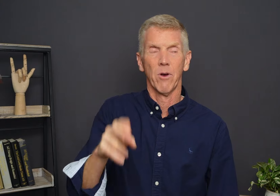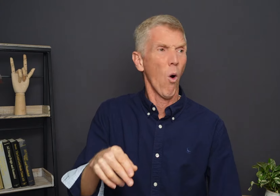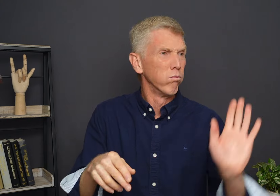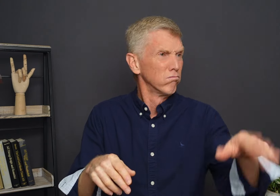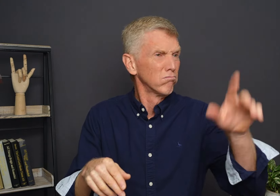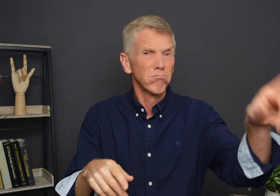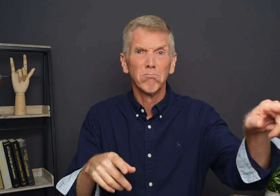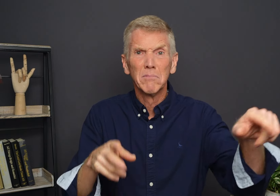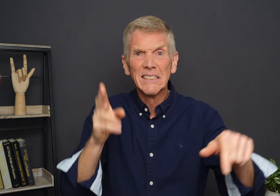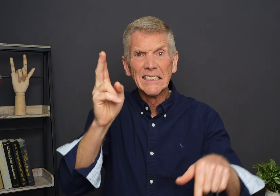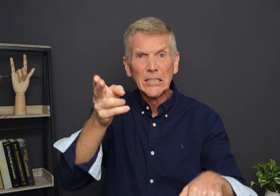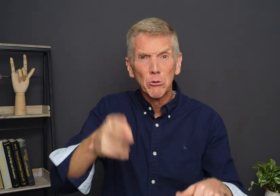Oh.